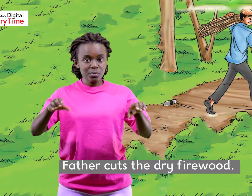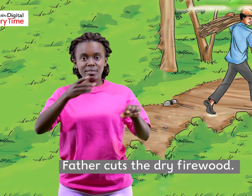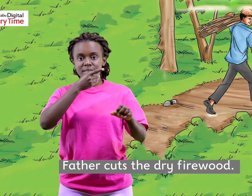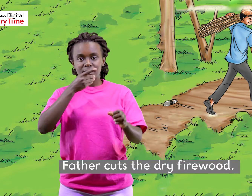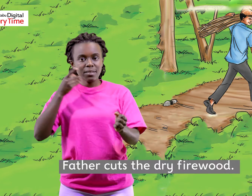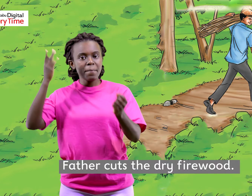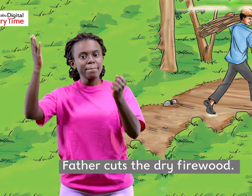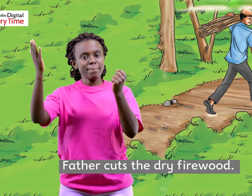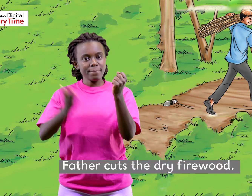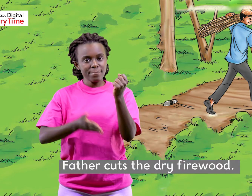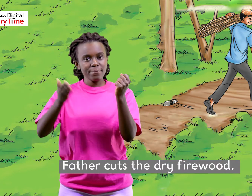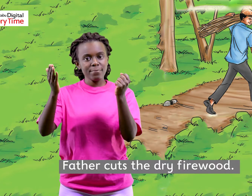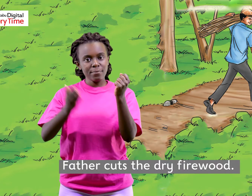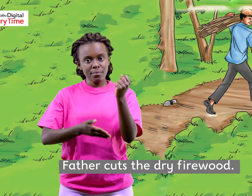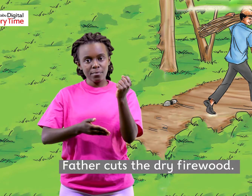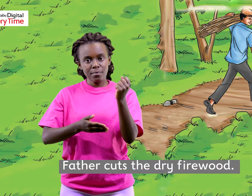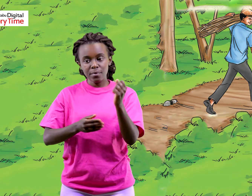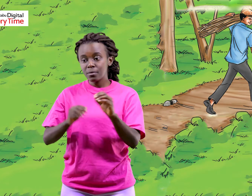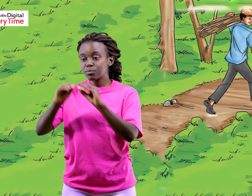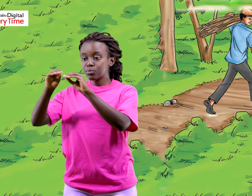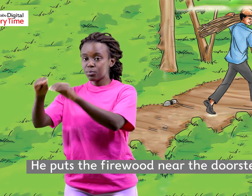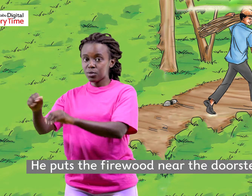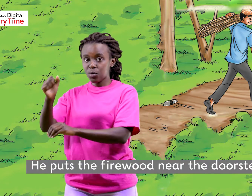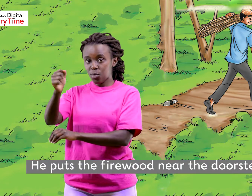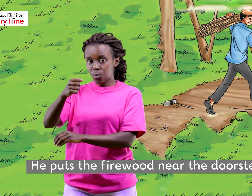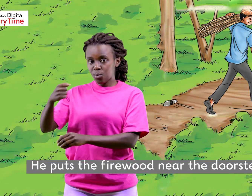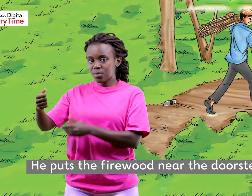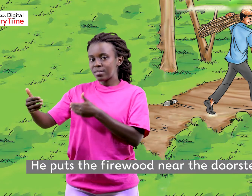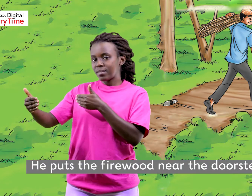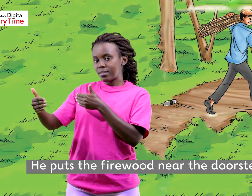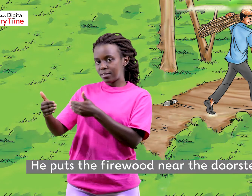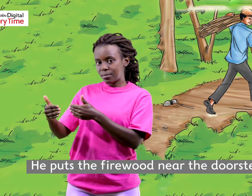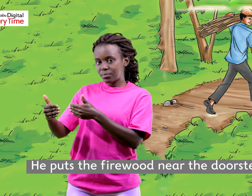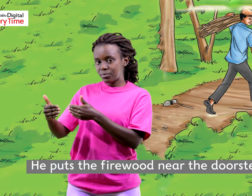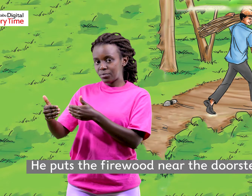Father cuts the dry firewood. He puts the firewood near the doorstep.